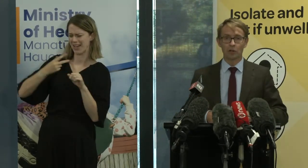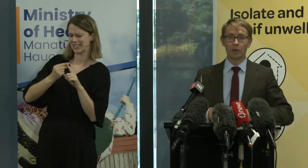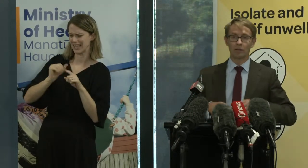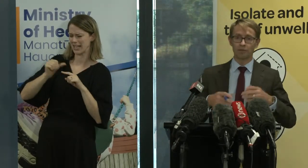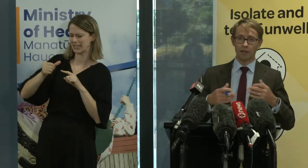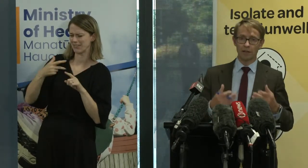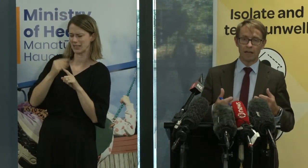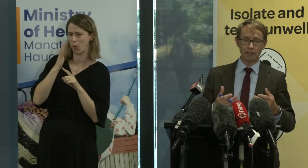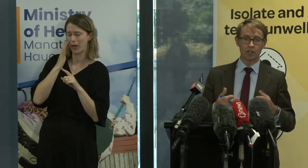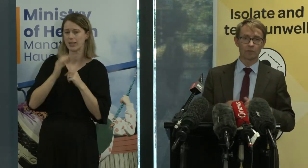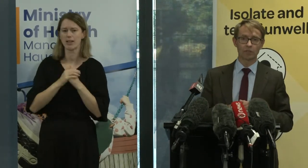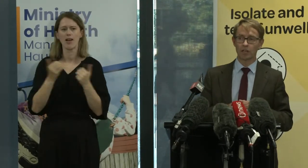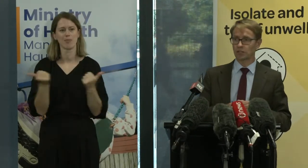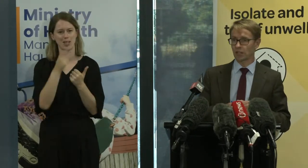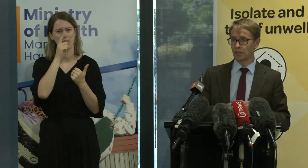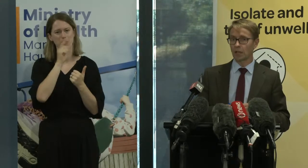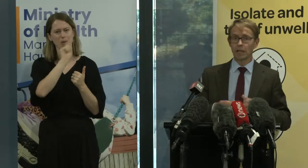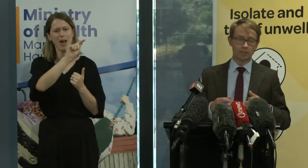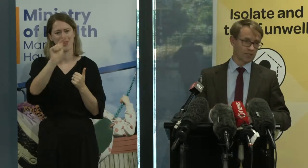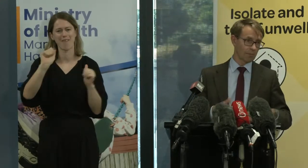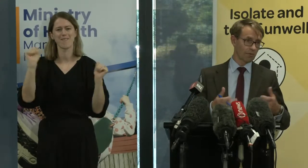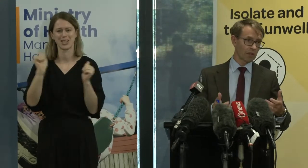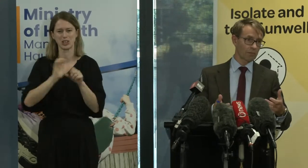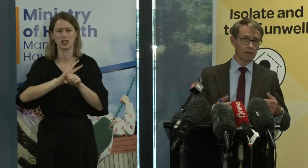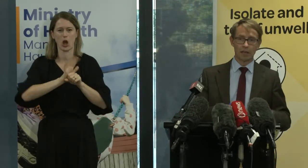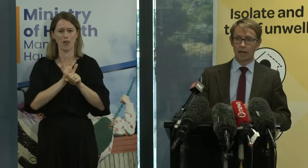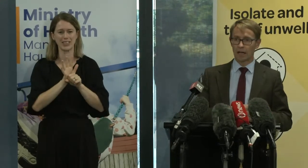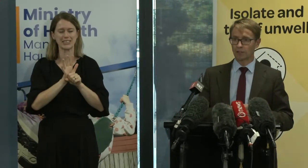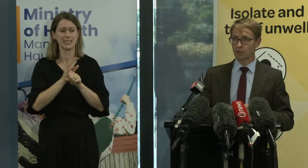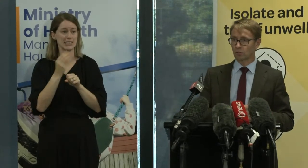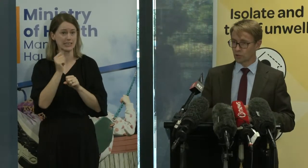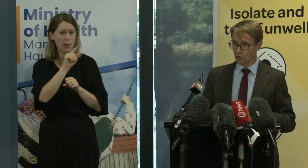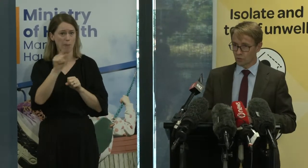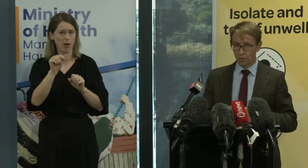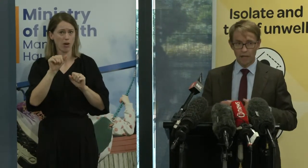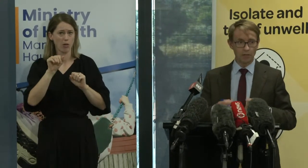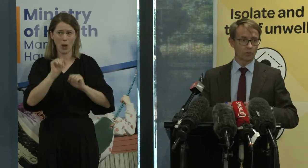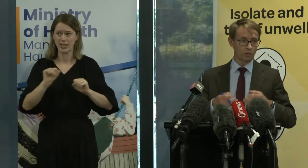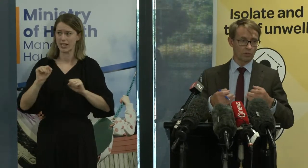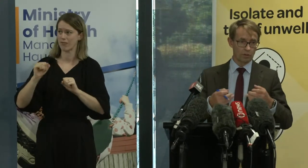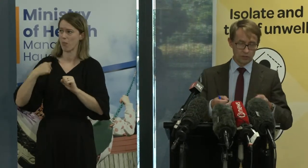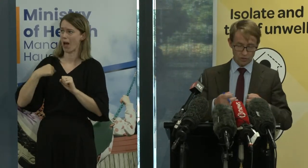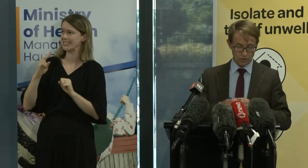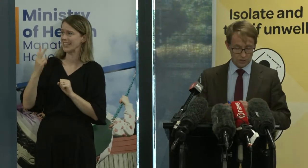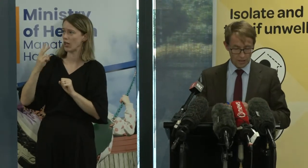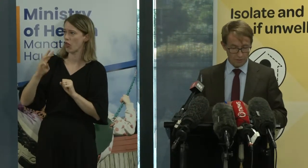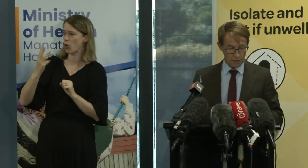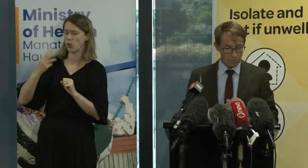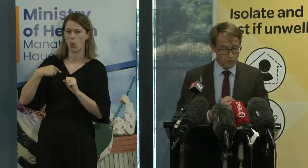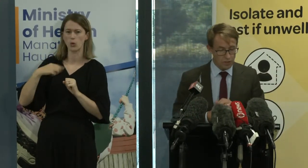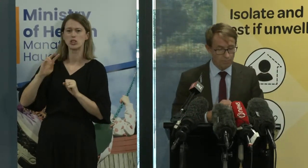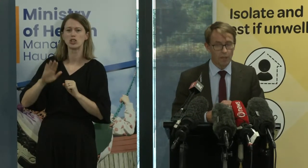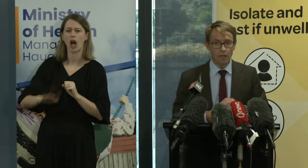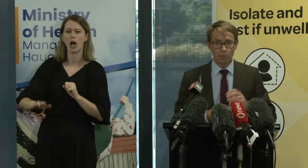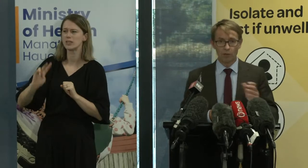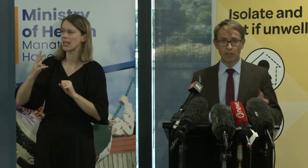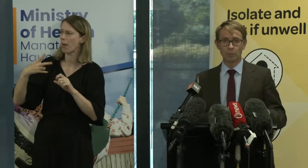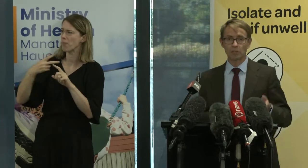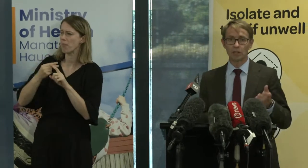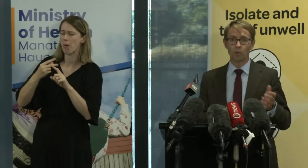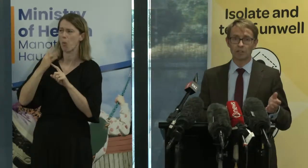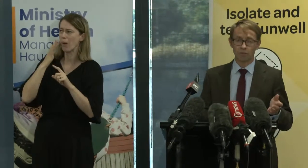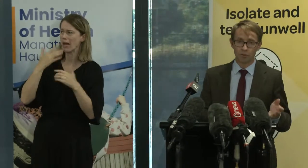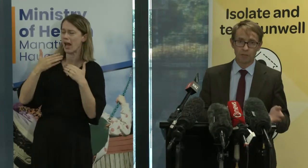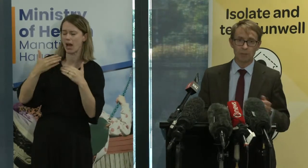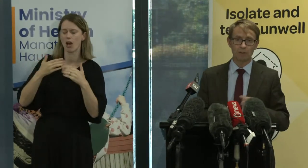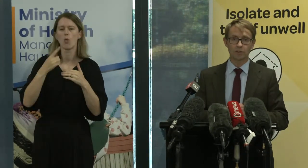now who have had COVID-19, and some of them are still due and or interested in having their booster. We're